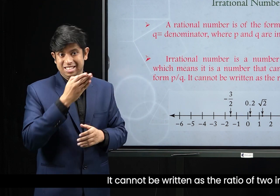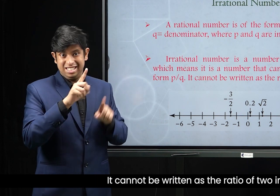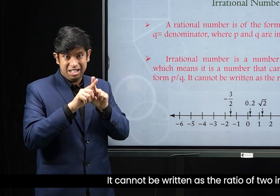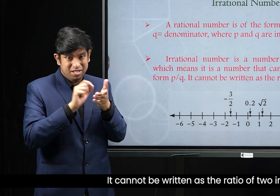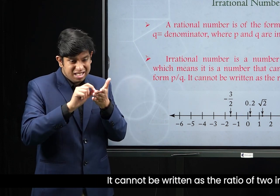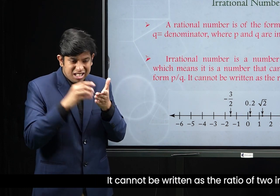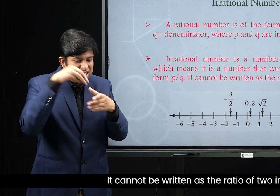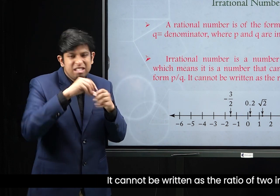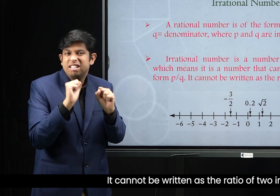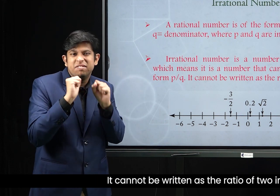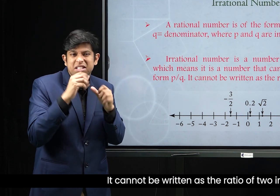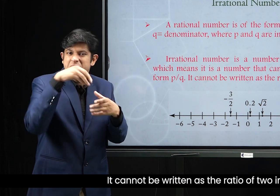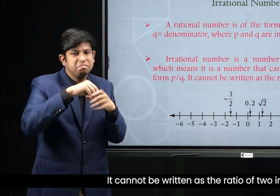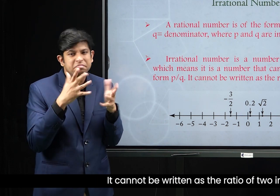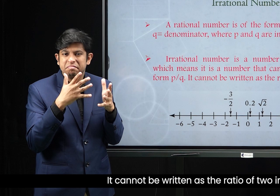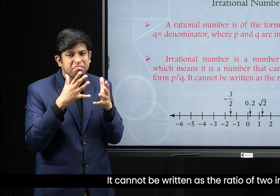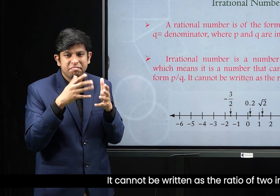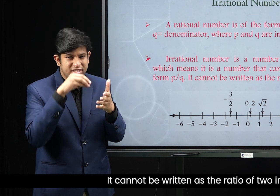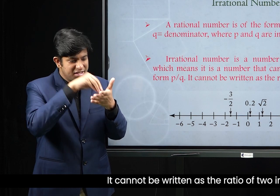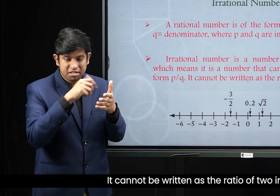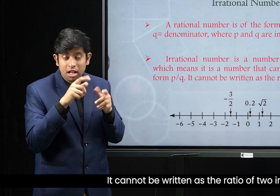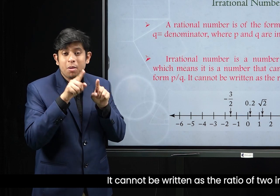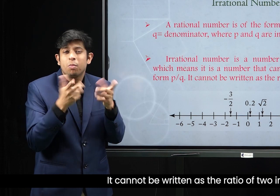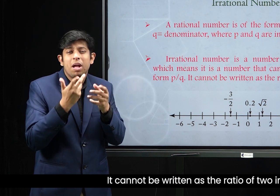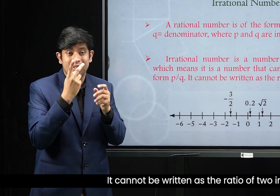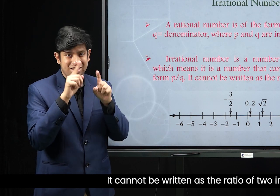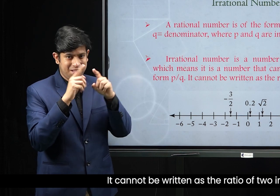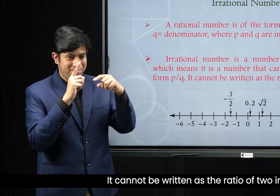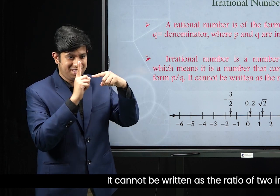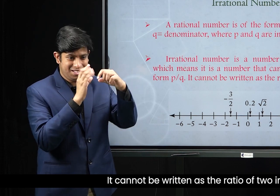It cannot be written as the ratio of two integers.